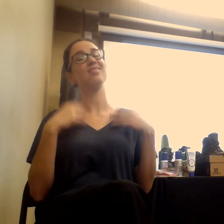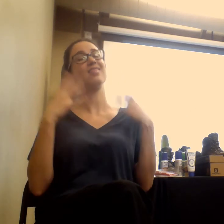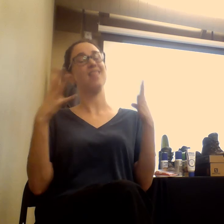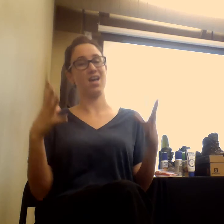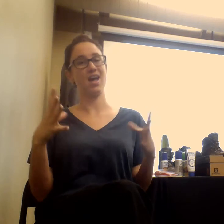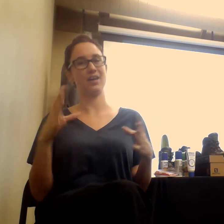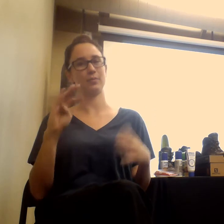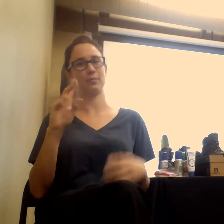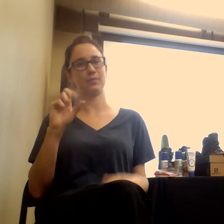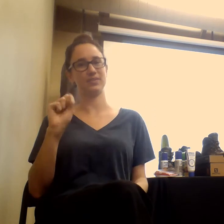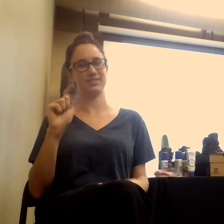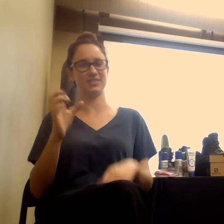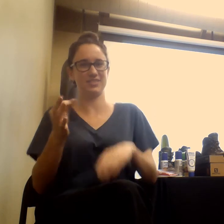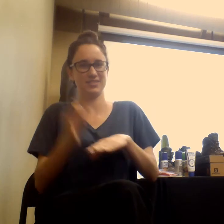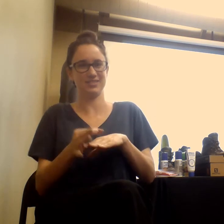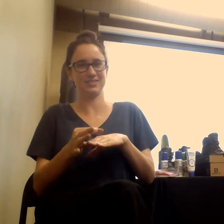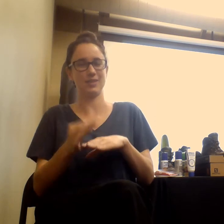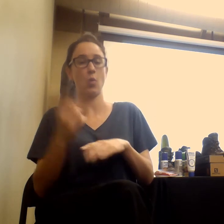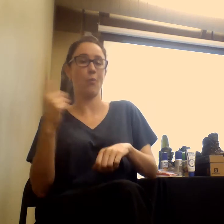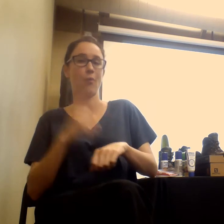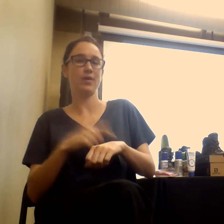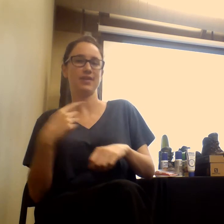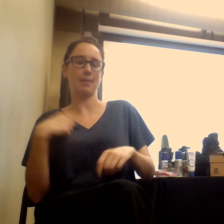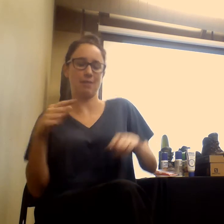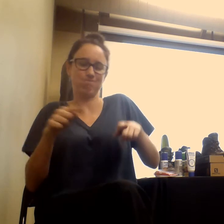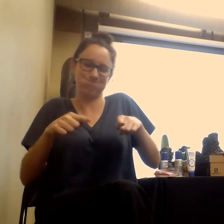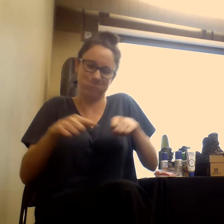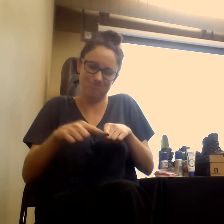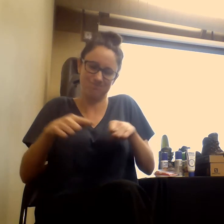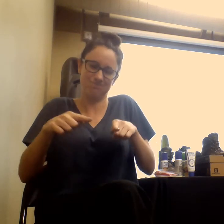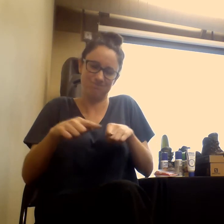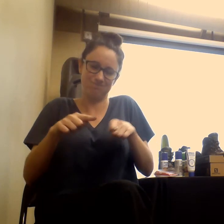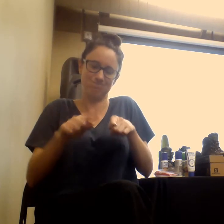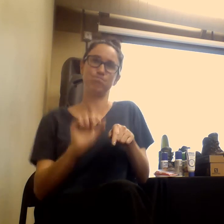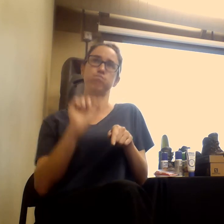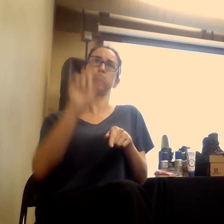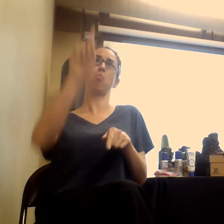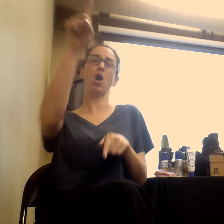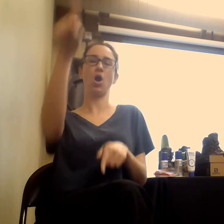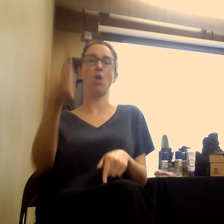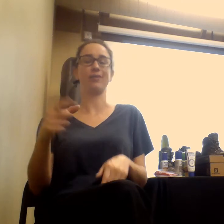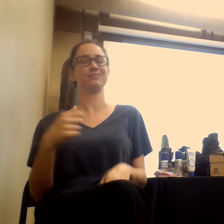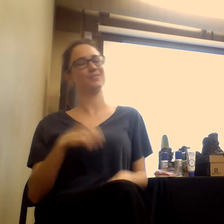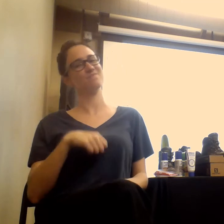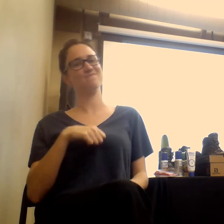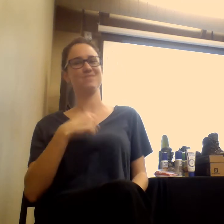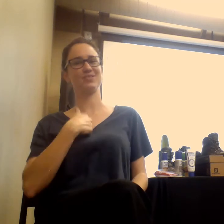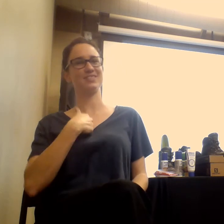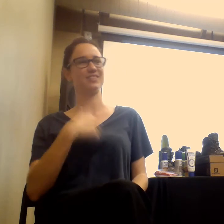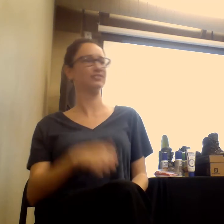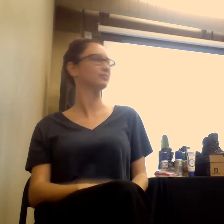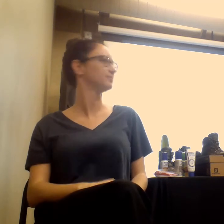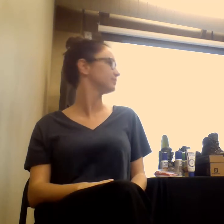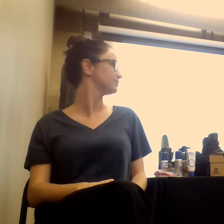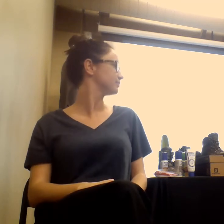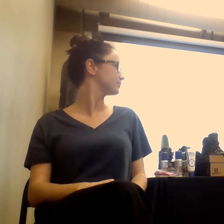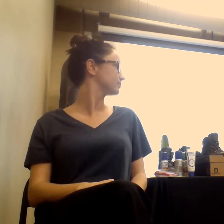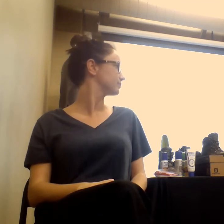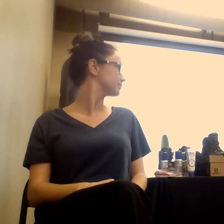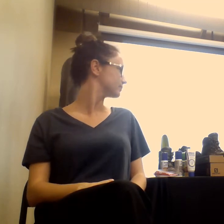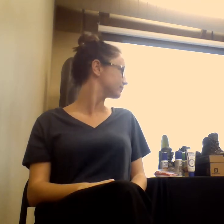the room. But anyways, you have to be prepared to just tape them up, suck it up. But there is a little known